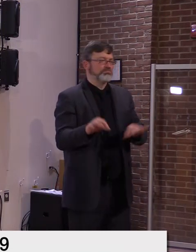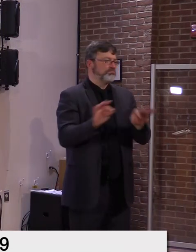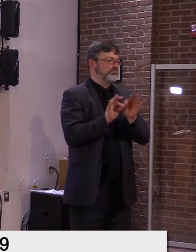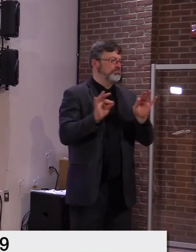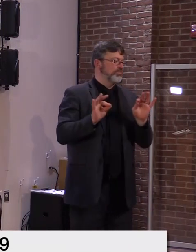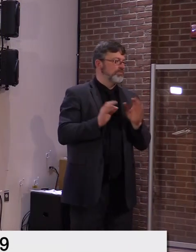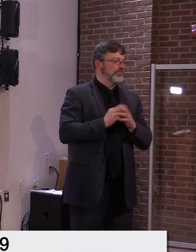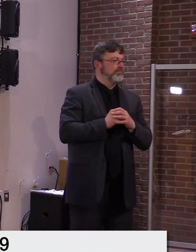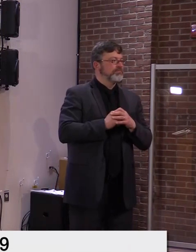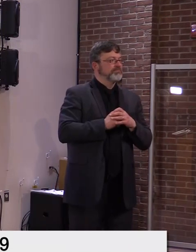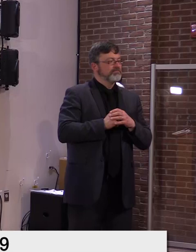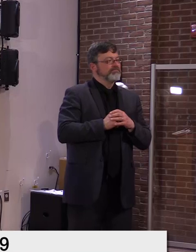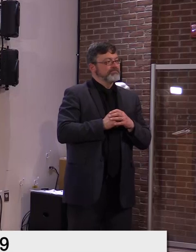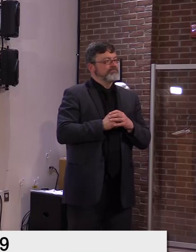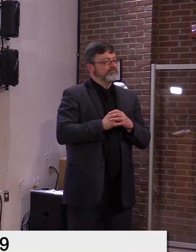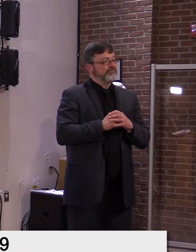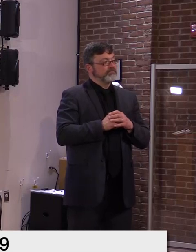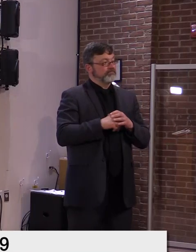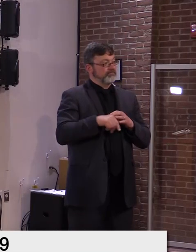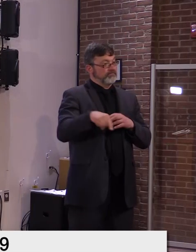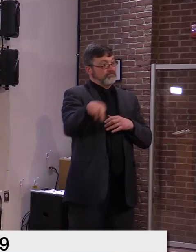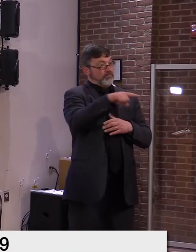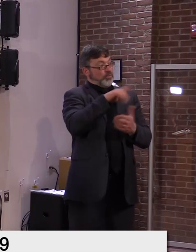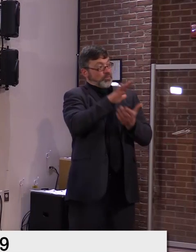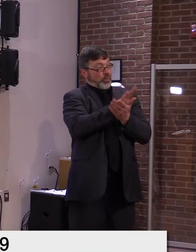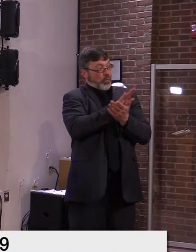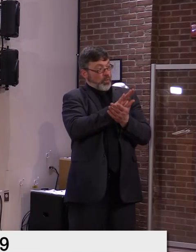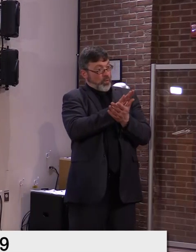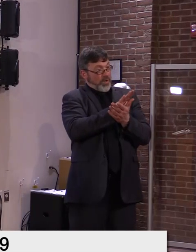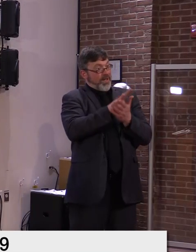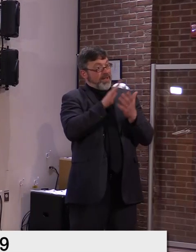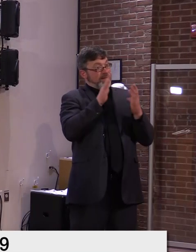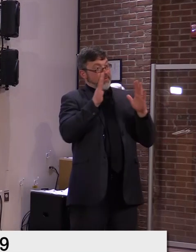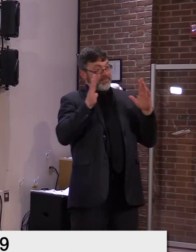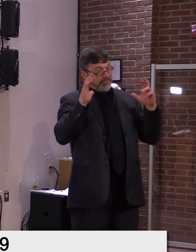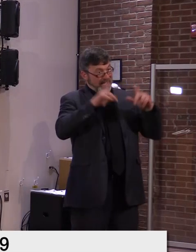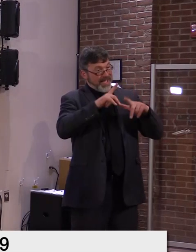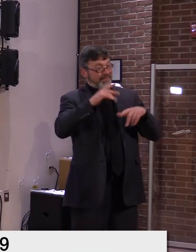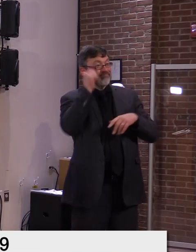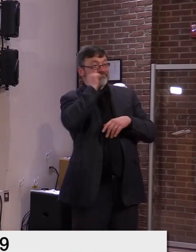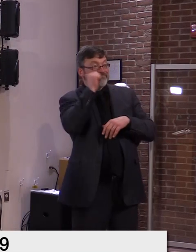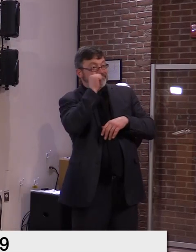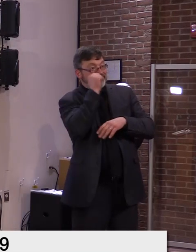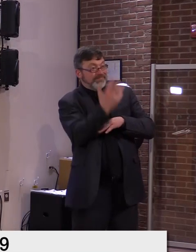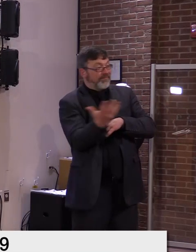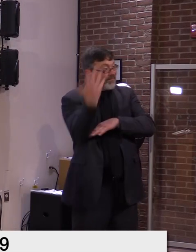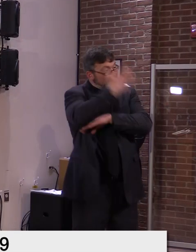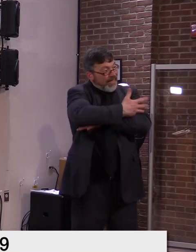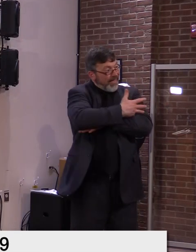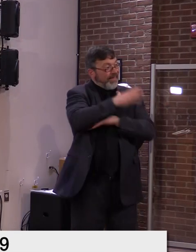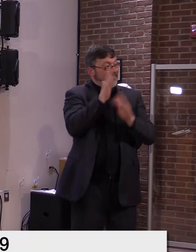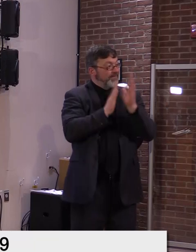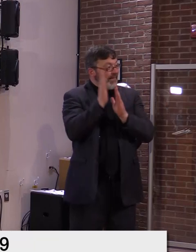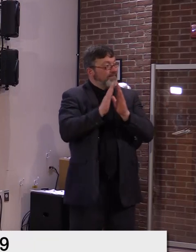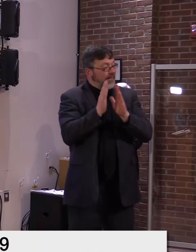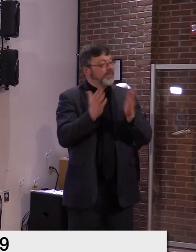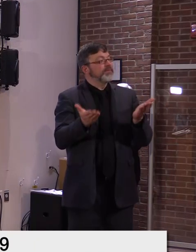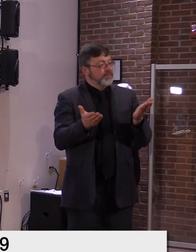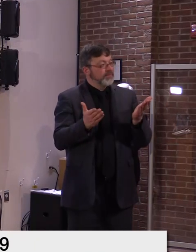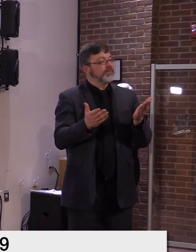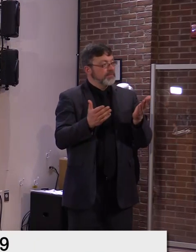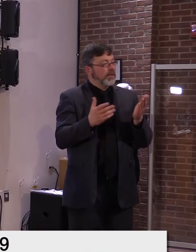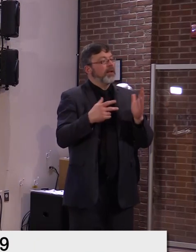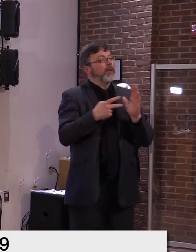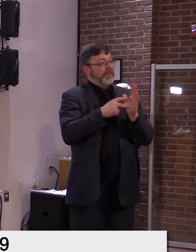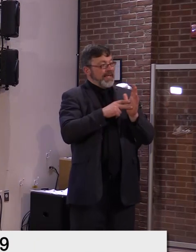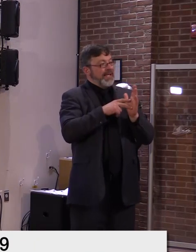based on our current guidance in terms of vaccination and in terms of minimum distance, that we're actually going to be able to open up much more